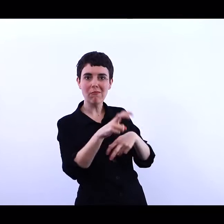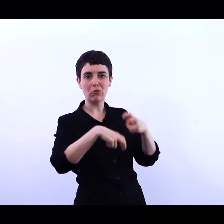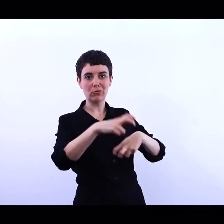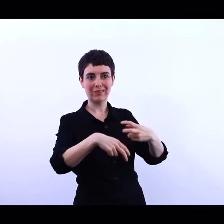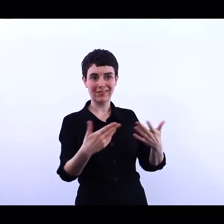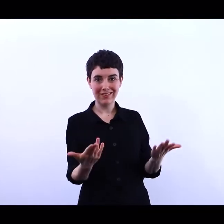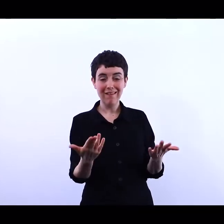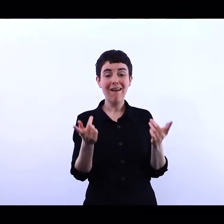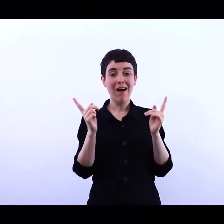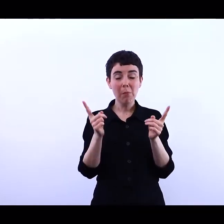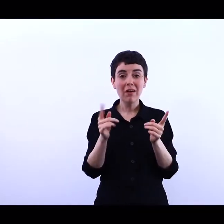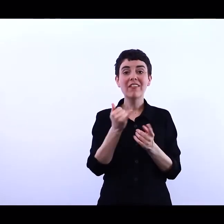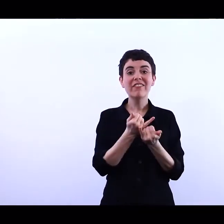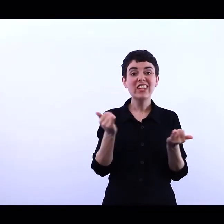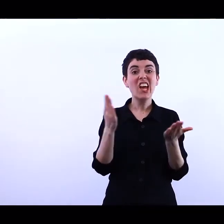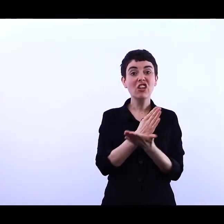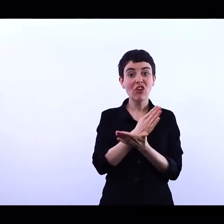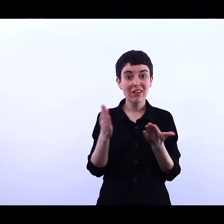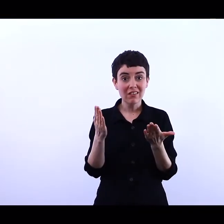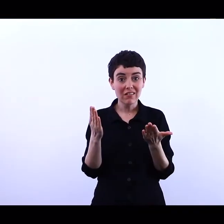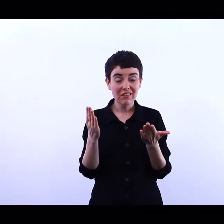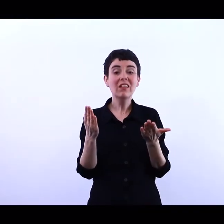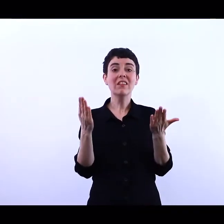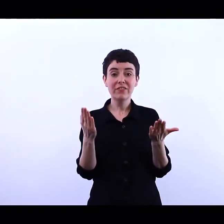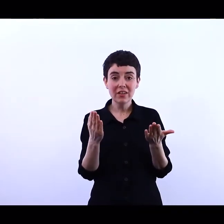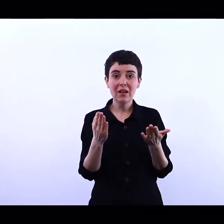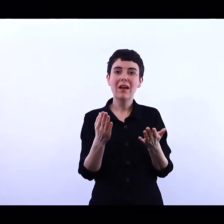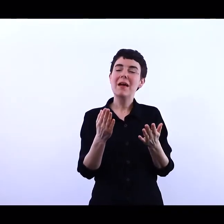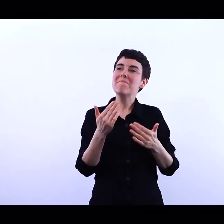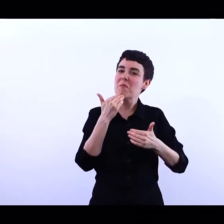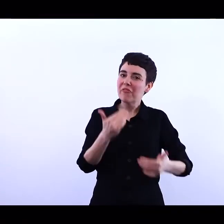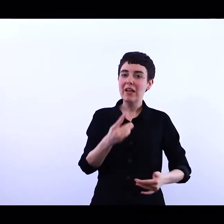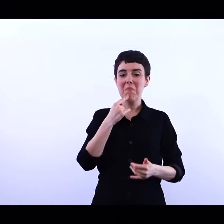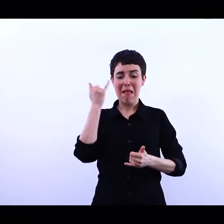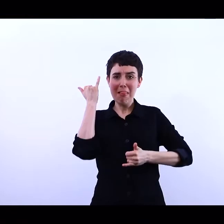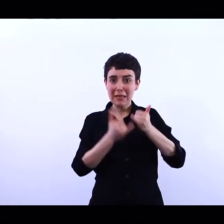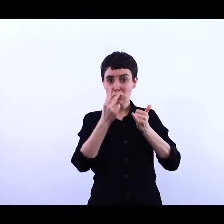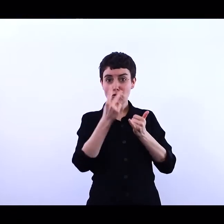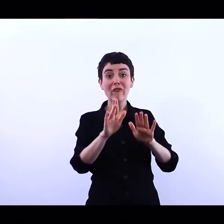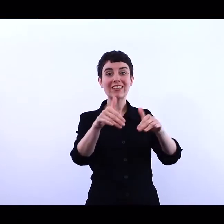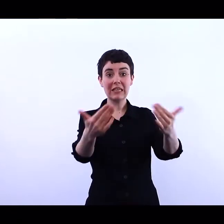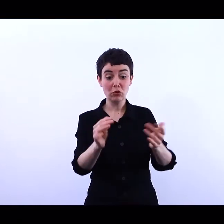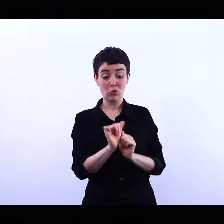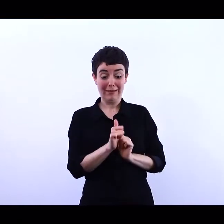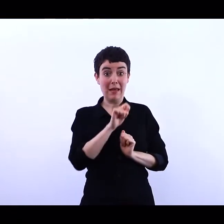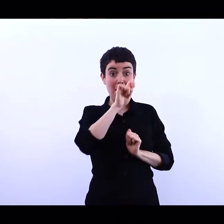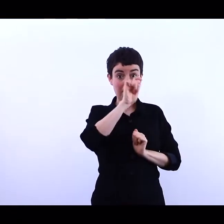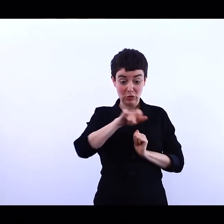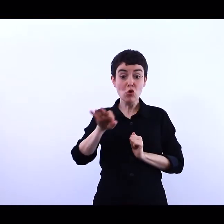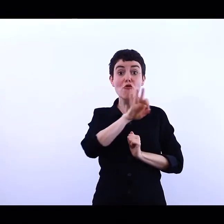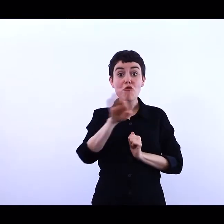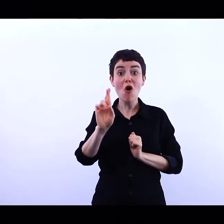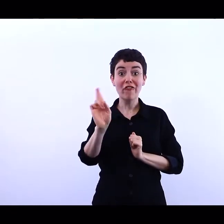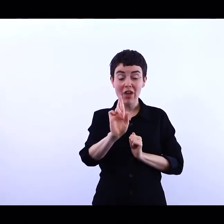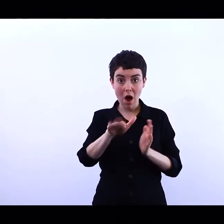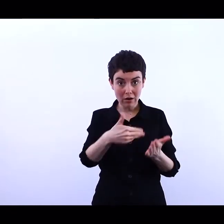decision-making, the actual technology should be the last thing to consider. We have to focus first on people and goals. When we do